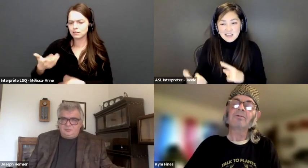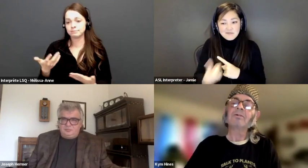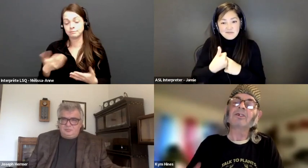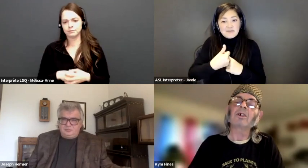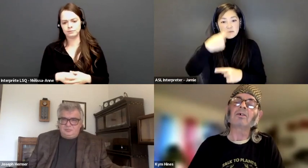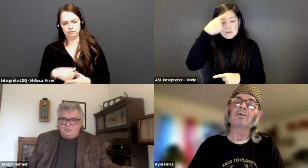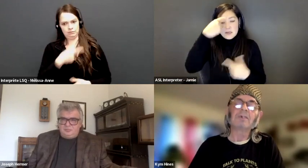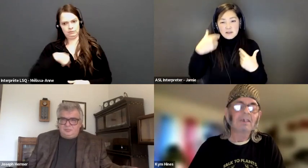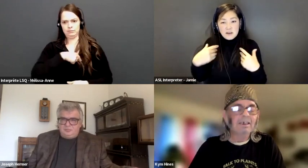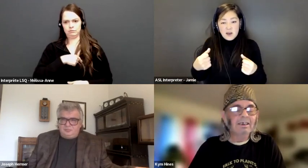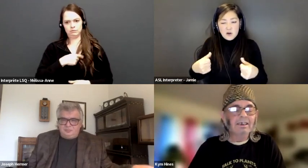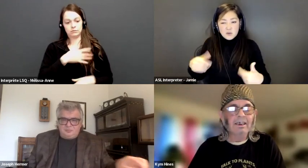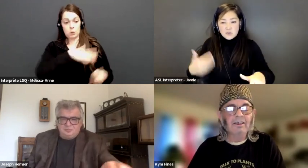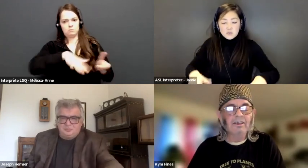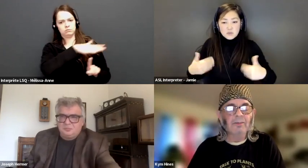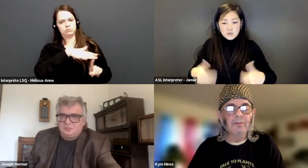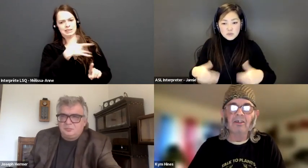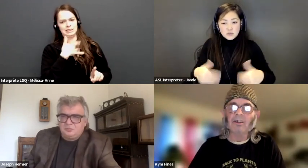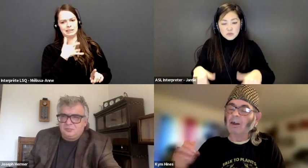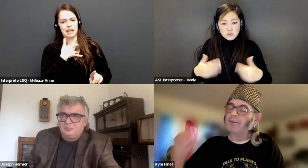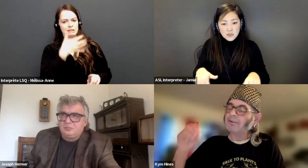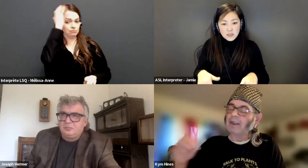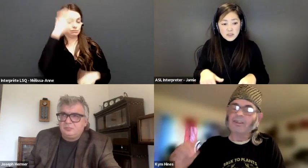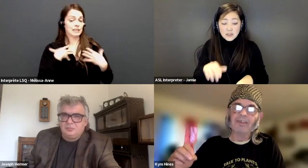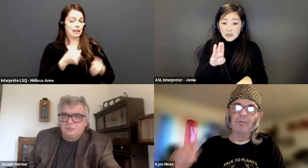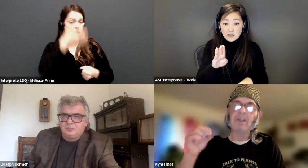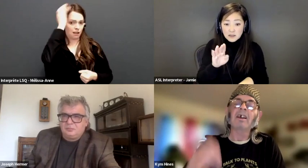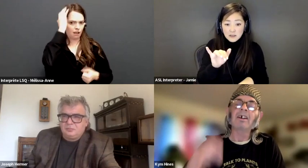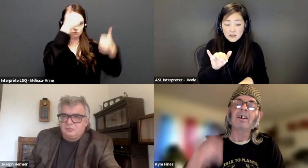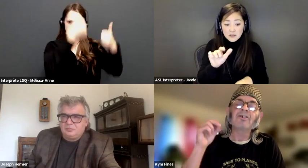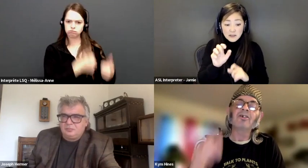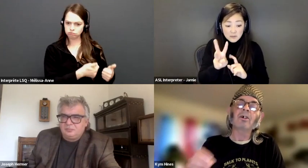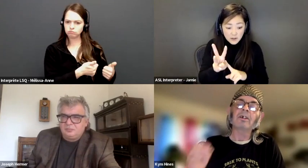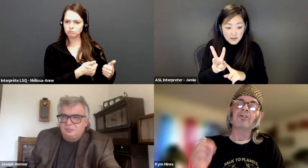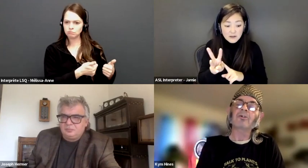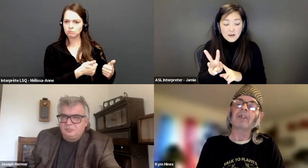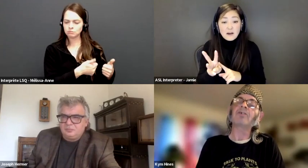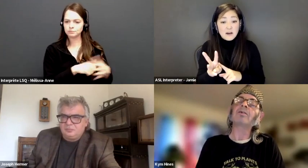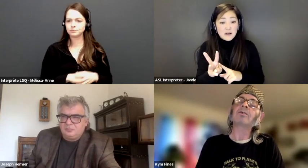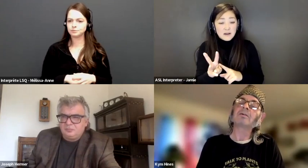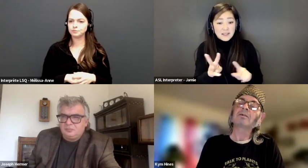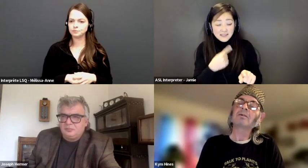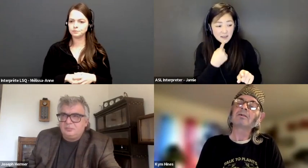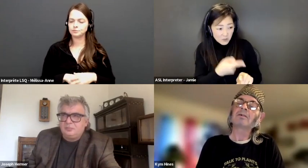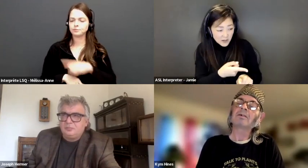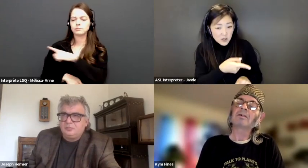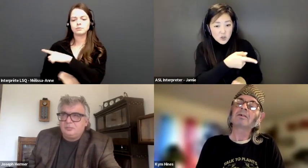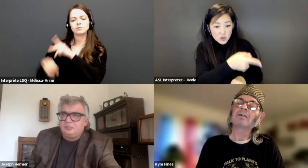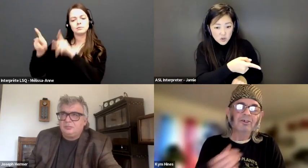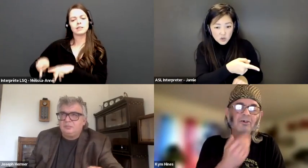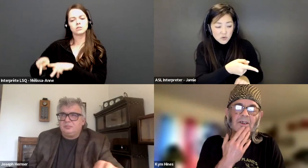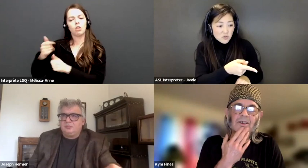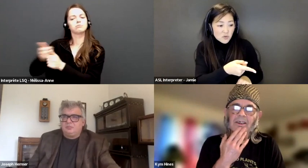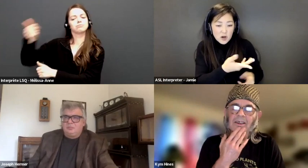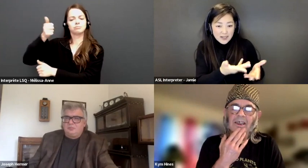know, struggle. And the bylaw officer actually said, because you are entrenched.